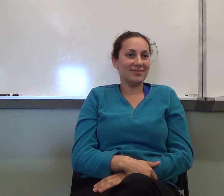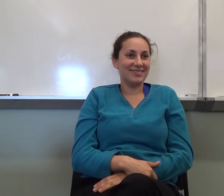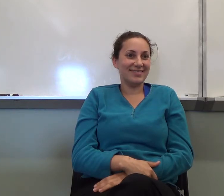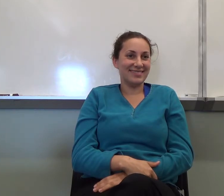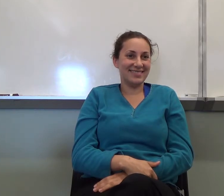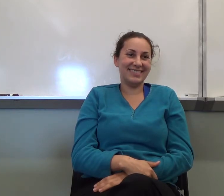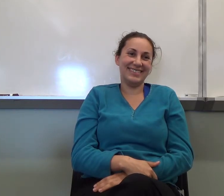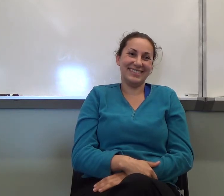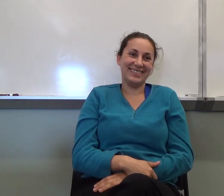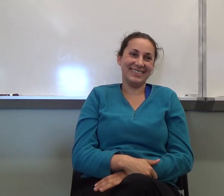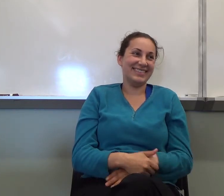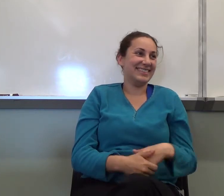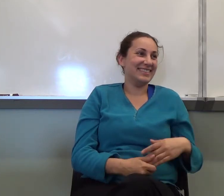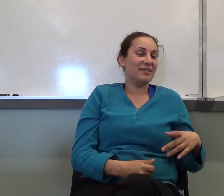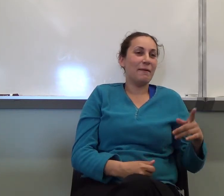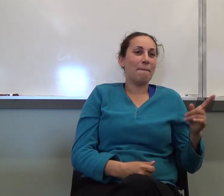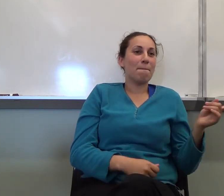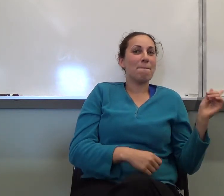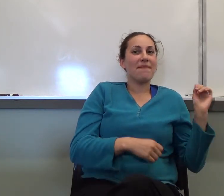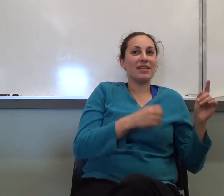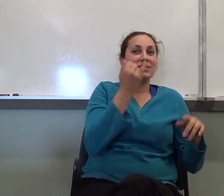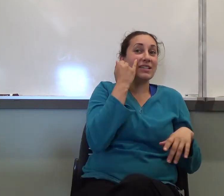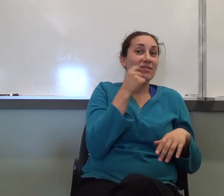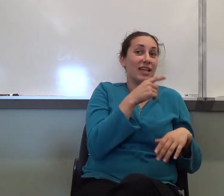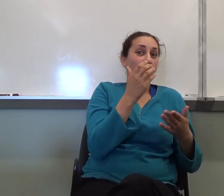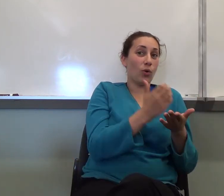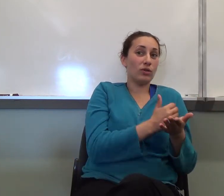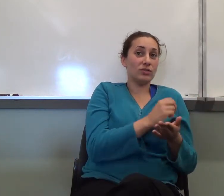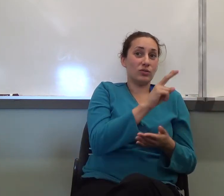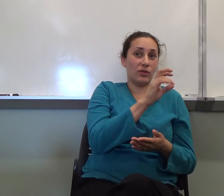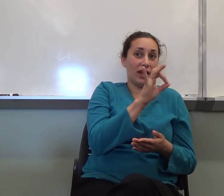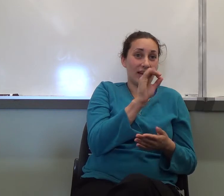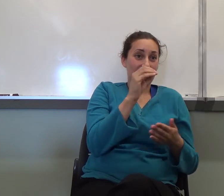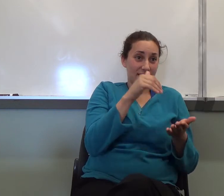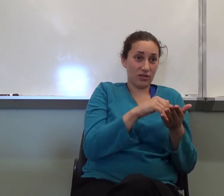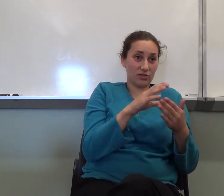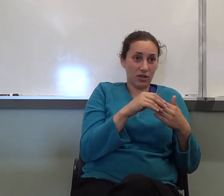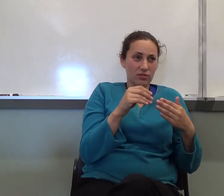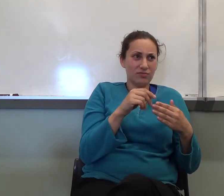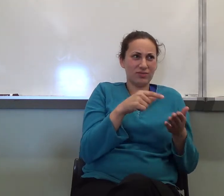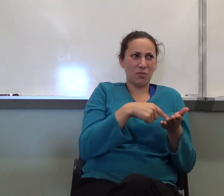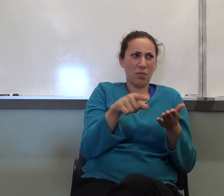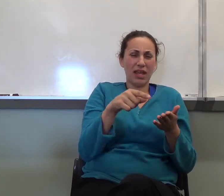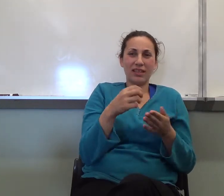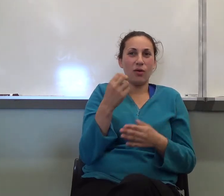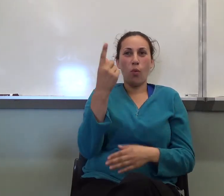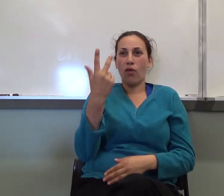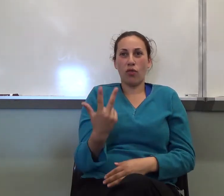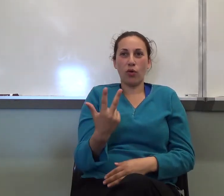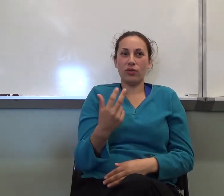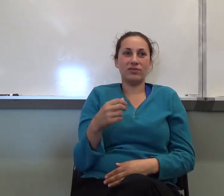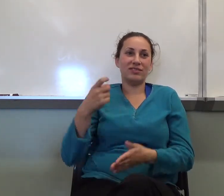in taxes if he makes You $280,000? you pay a lot of money in taxes. You pay about at least a third of that in taxes. Well, how much is